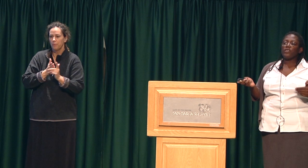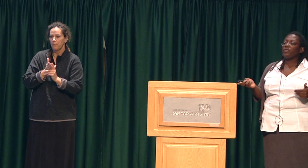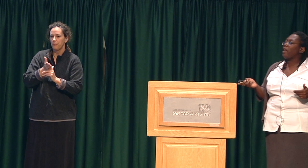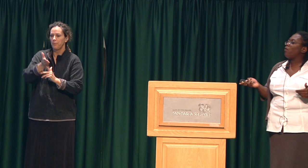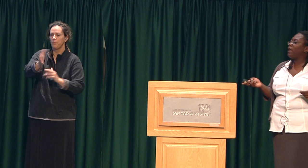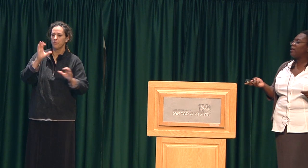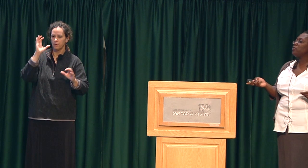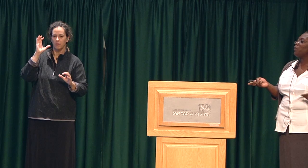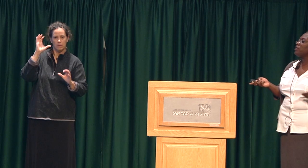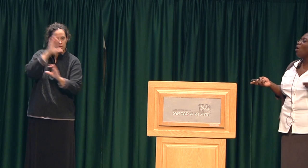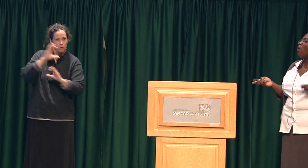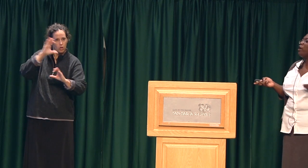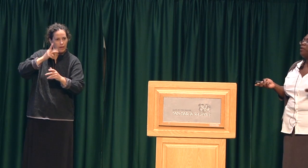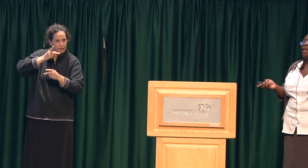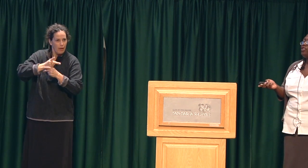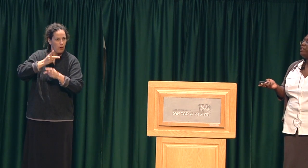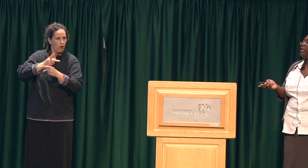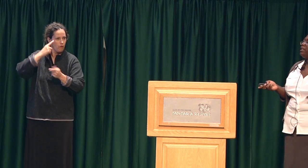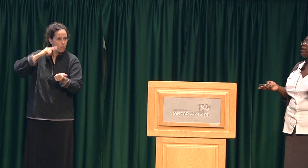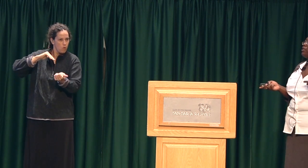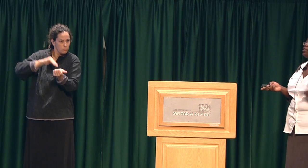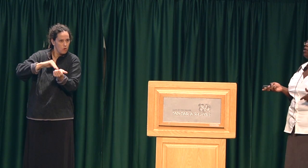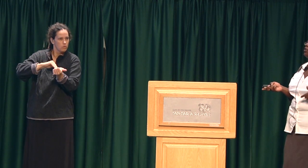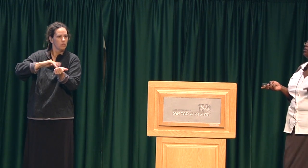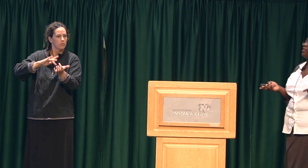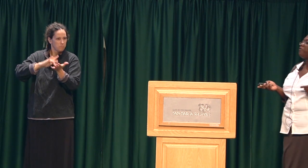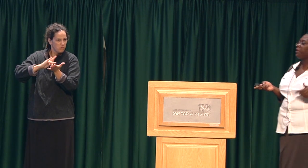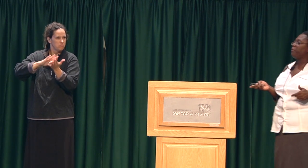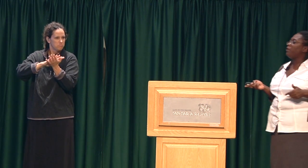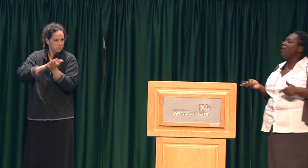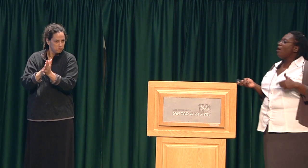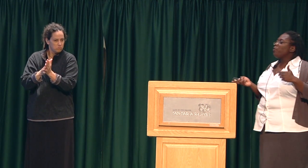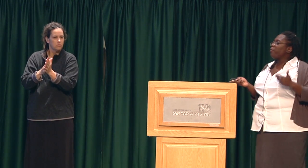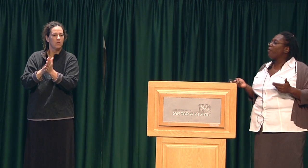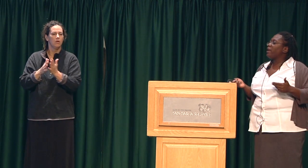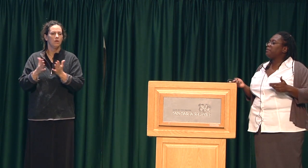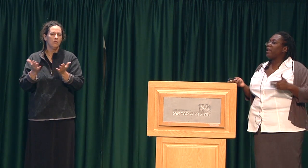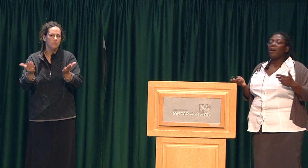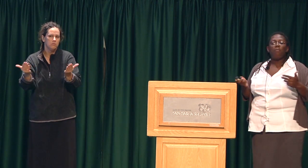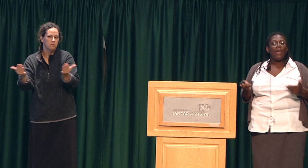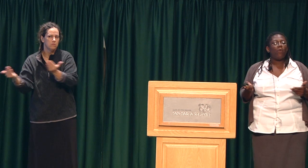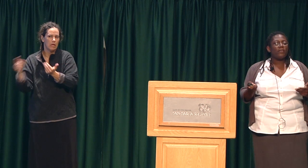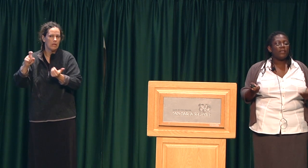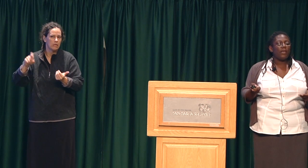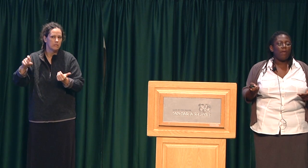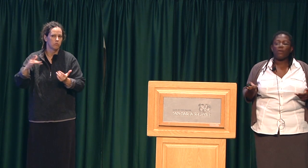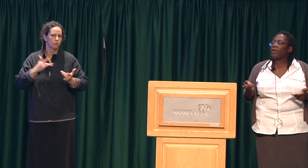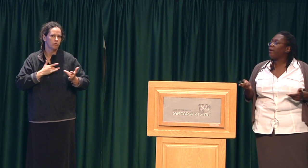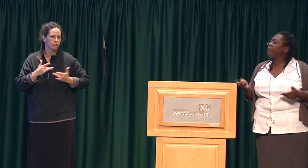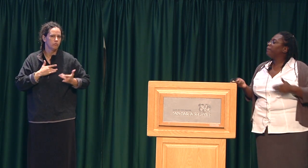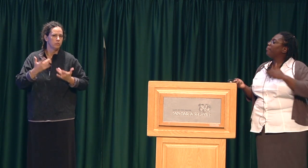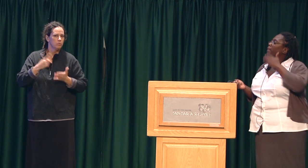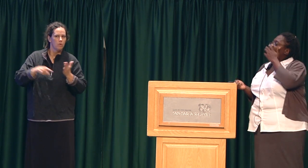And the other question that I want answered was, what communication needs and concerns do deaf people report as being unmet while seeking